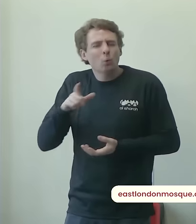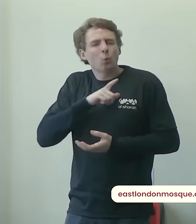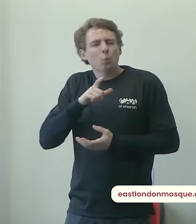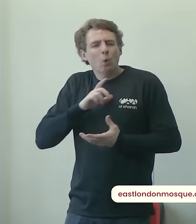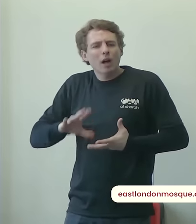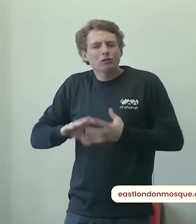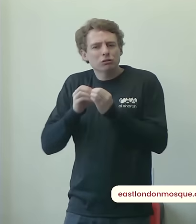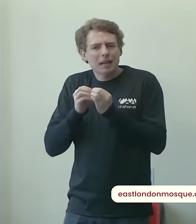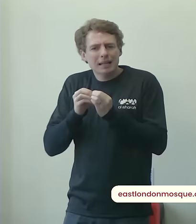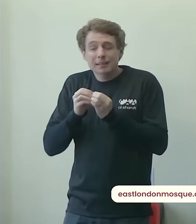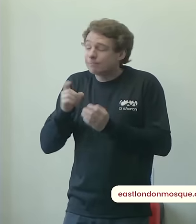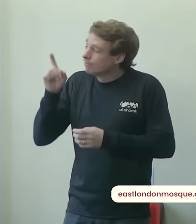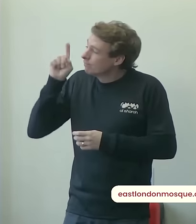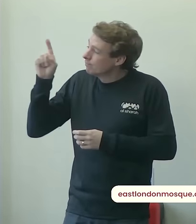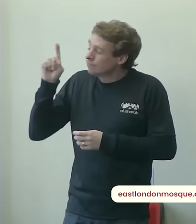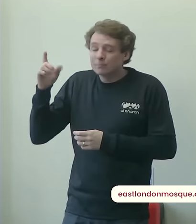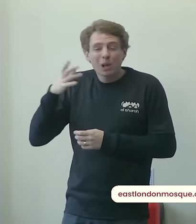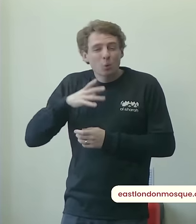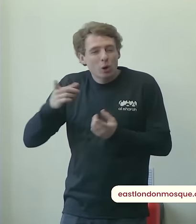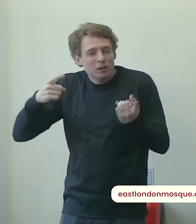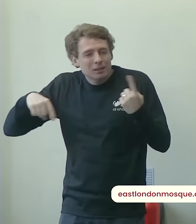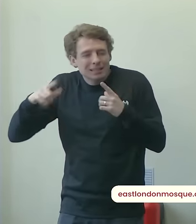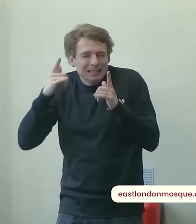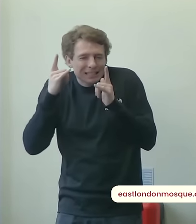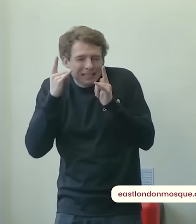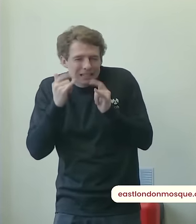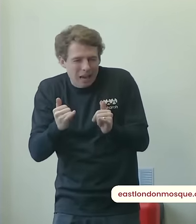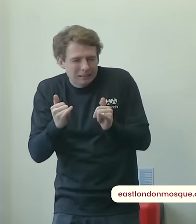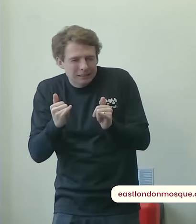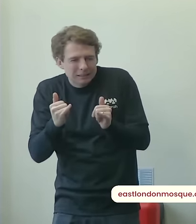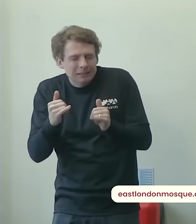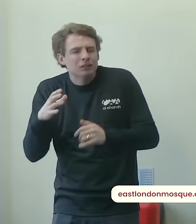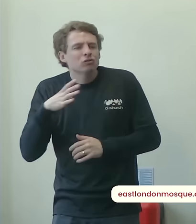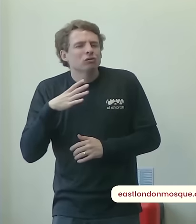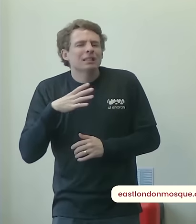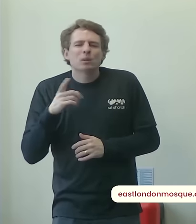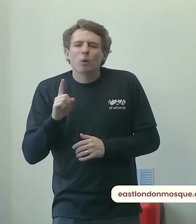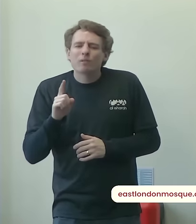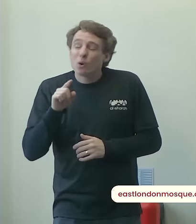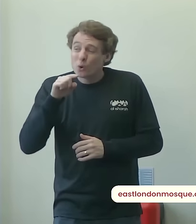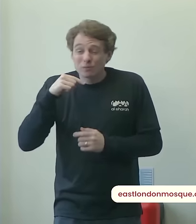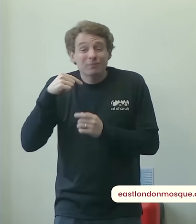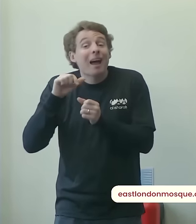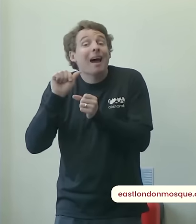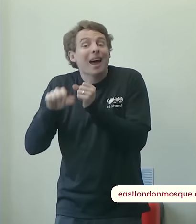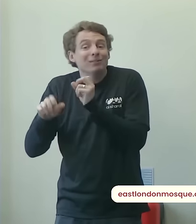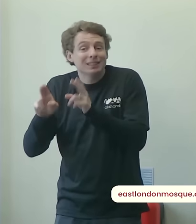us the eternal paradise whereas this worldly life one of the biggest blessings